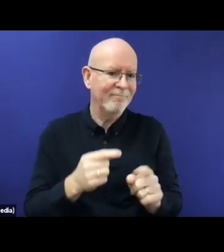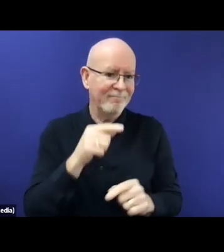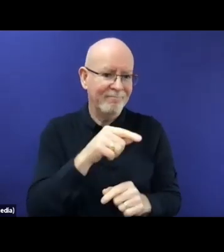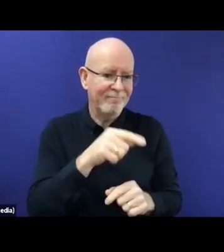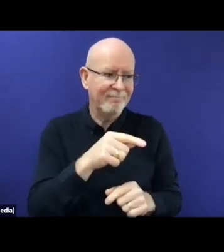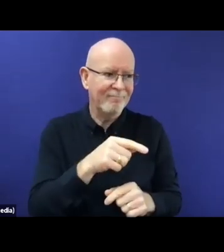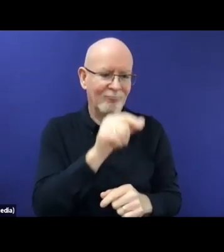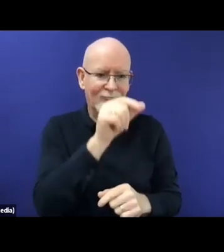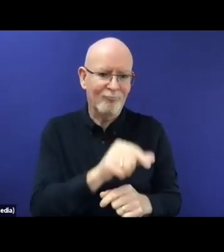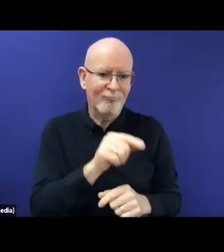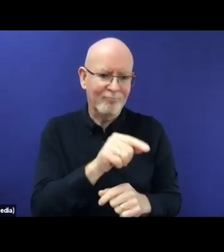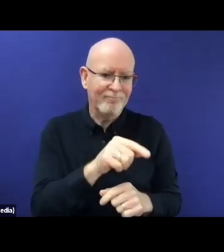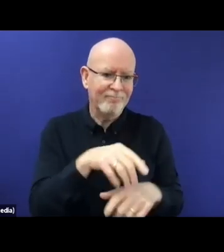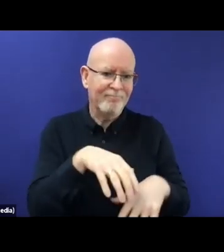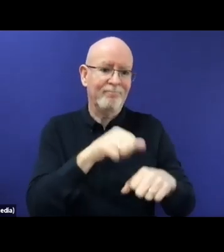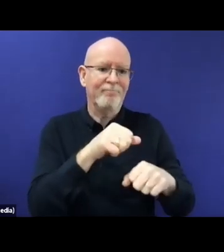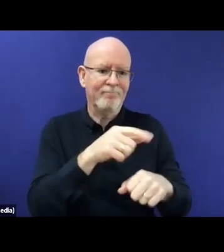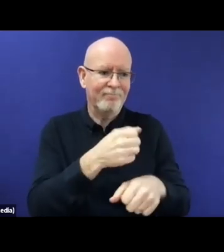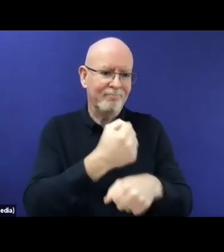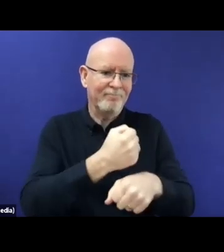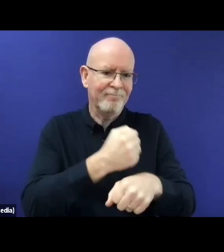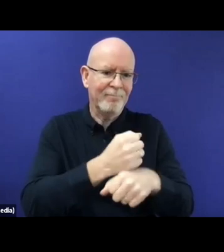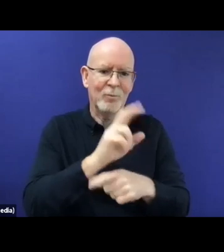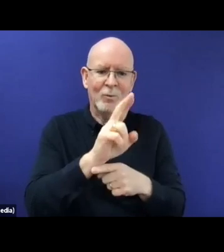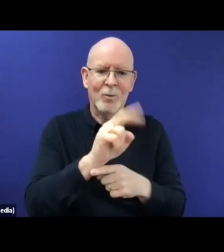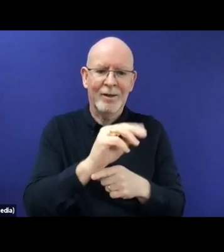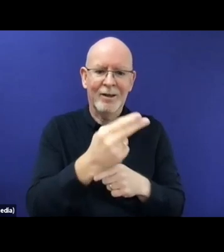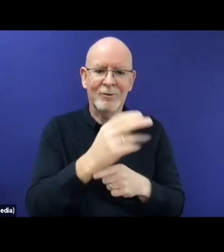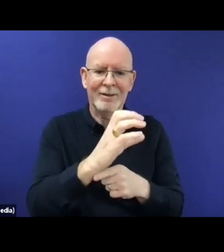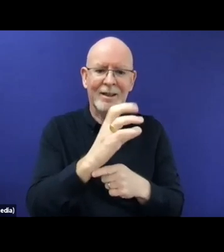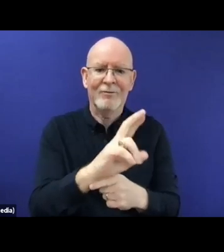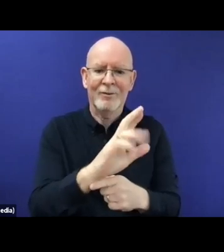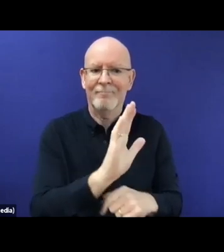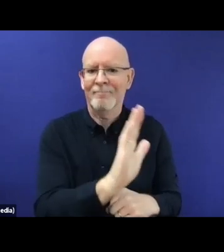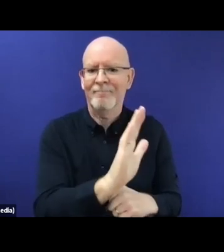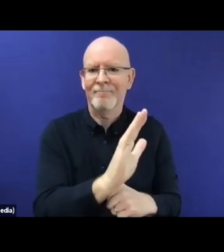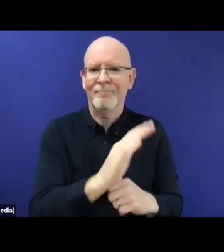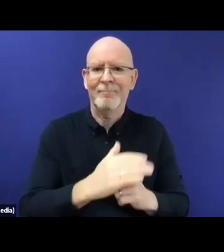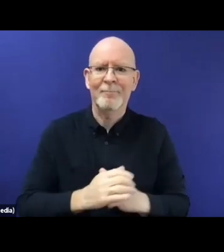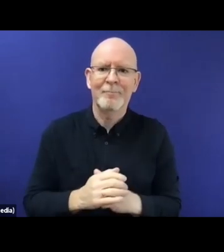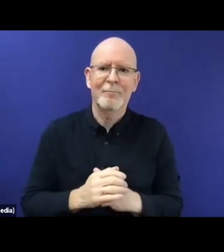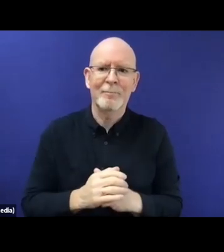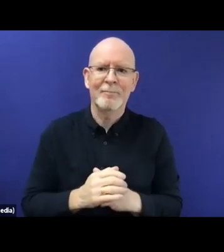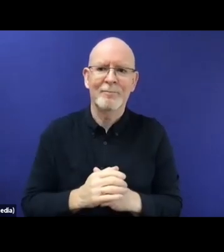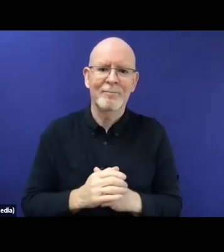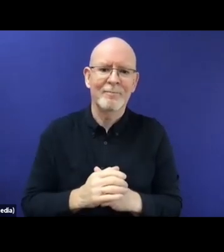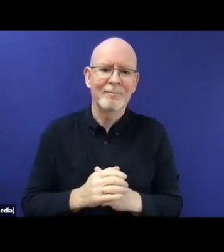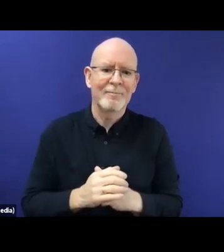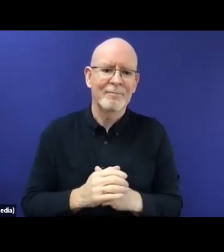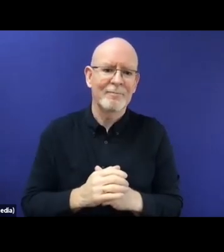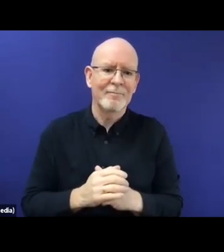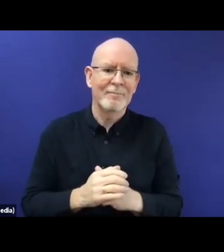had served 2 years as Director for External Relations at UNHCR's headquarters in Geneva. Ms. Pagliuchi-Lor has